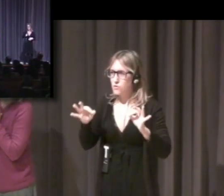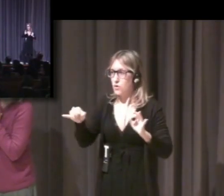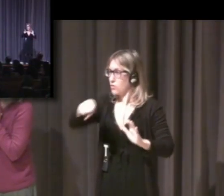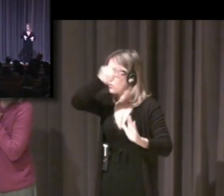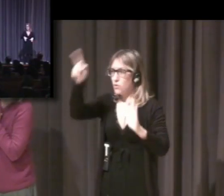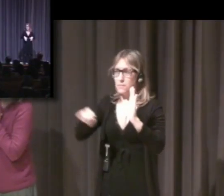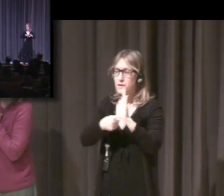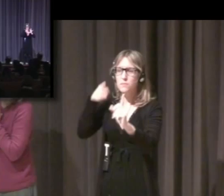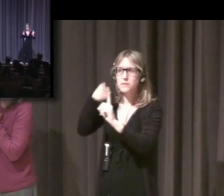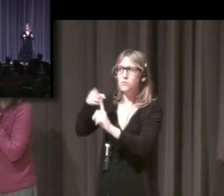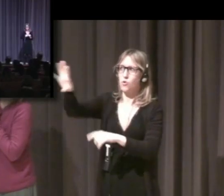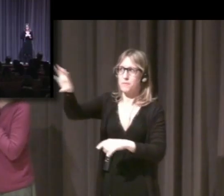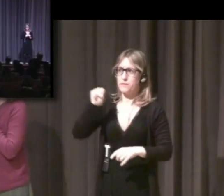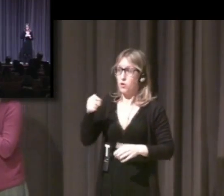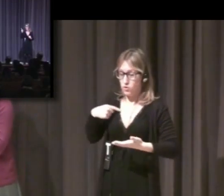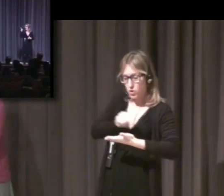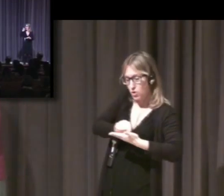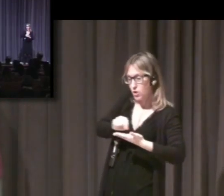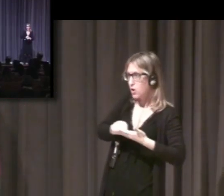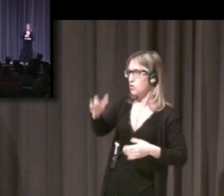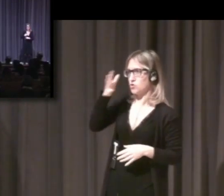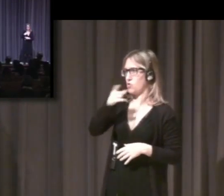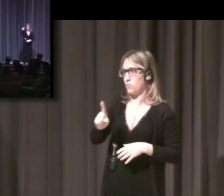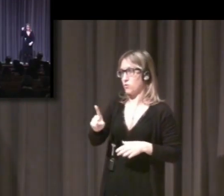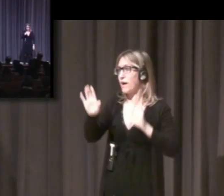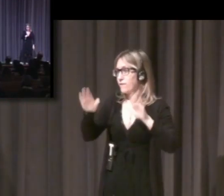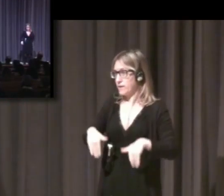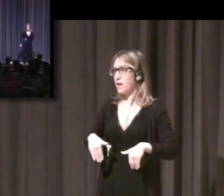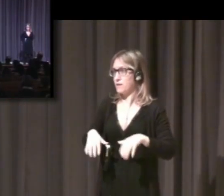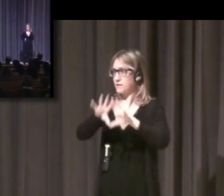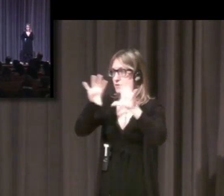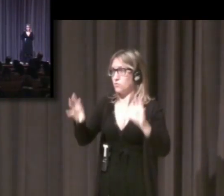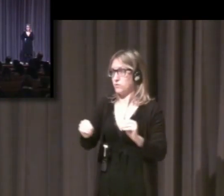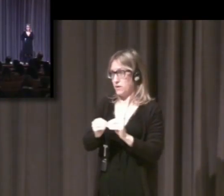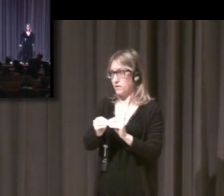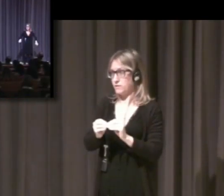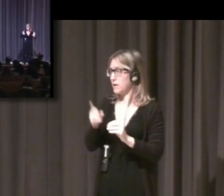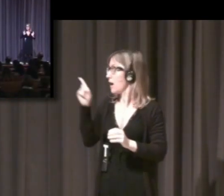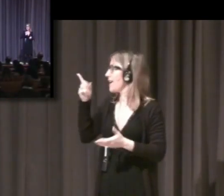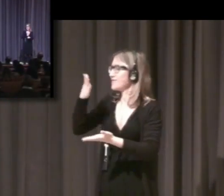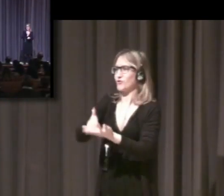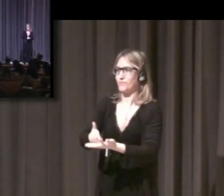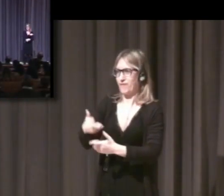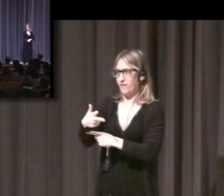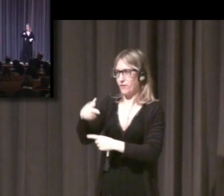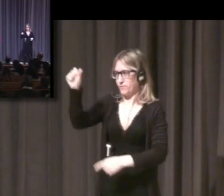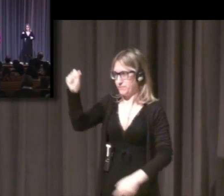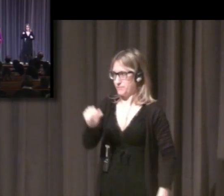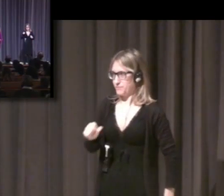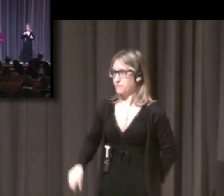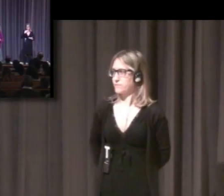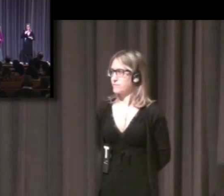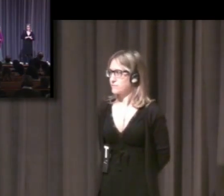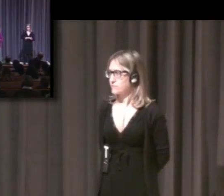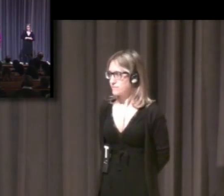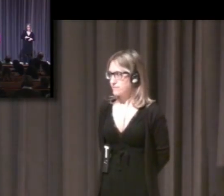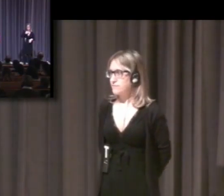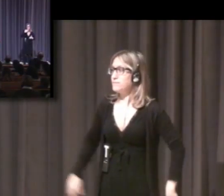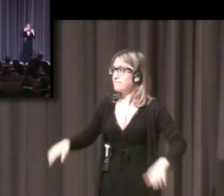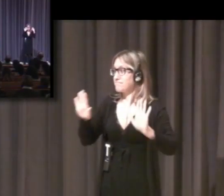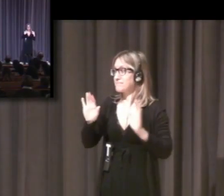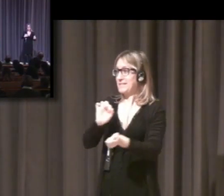Okay, I hope that was shocking to you, those of you who are hearing. And for those of you